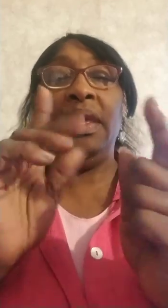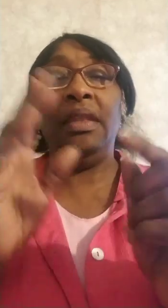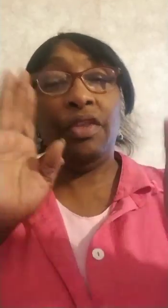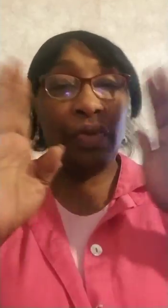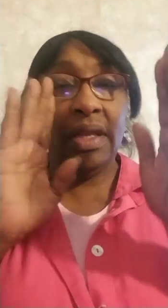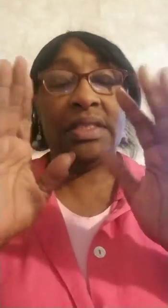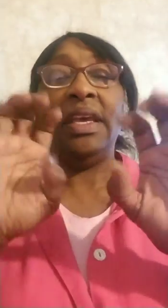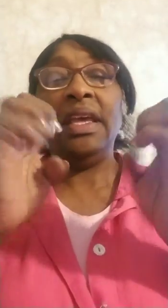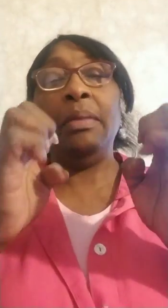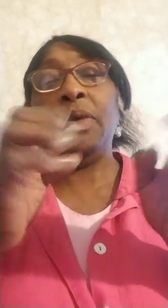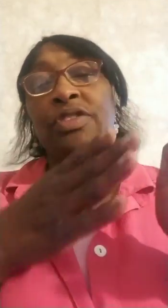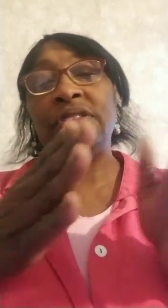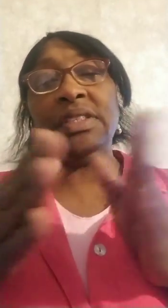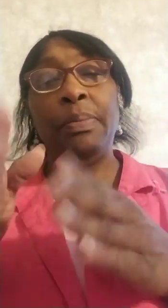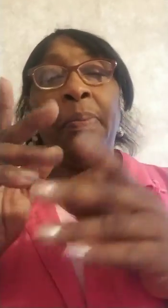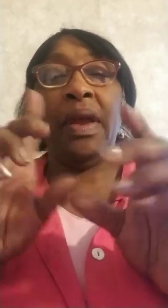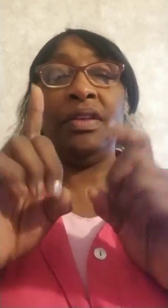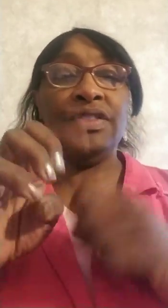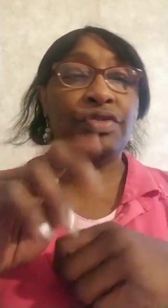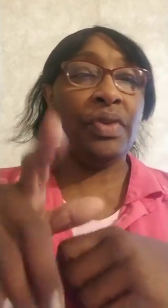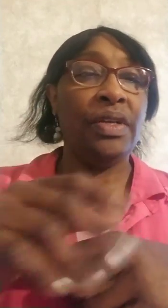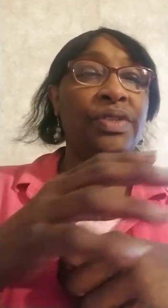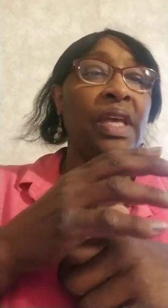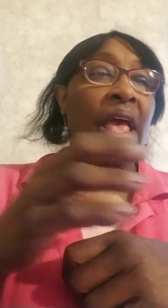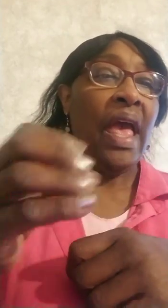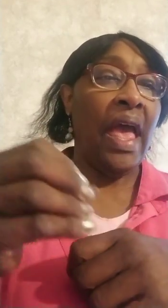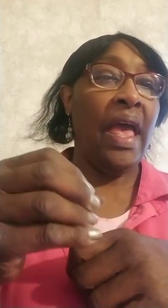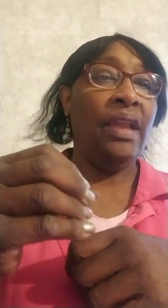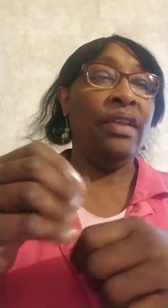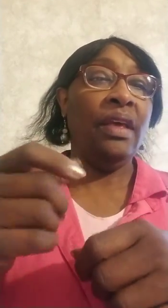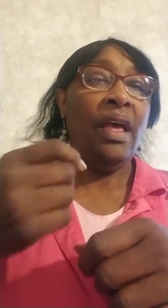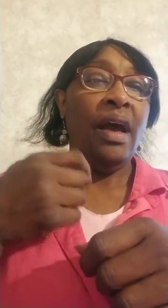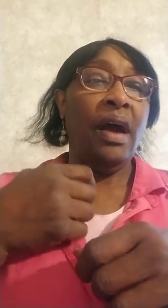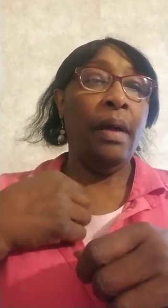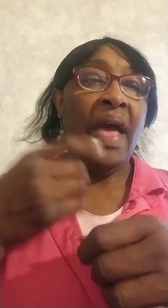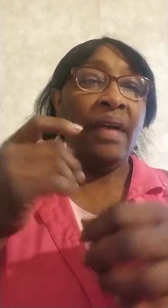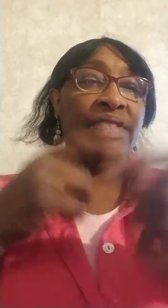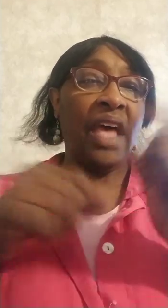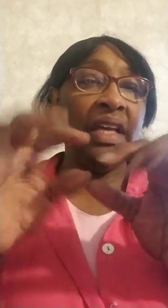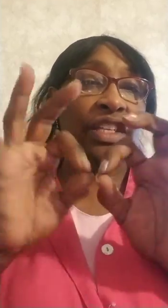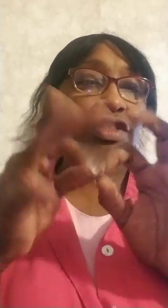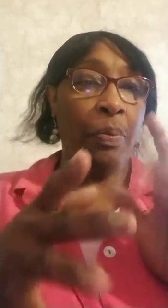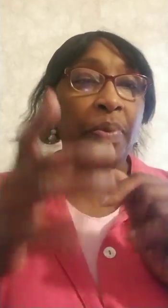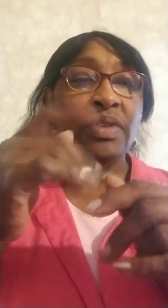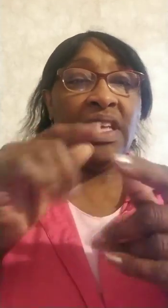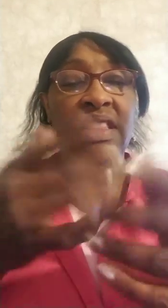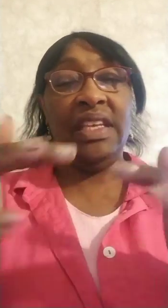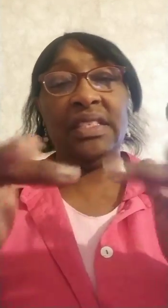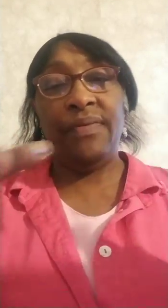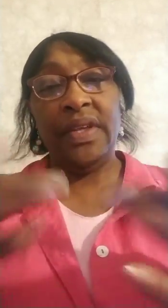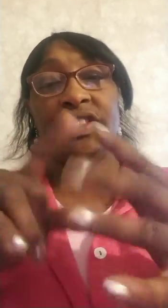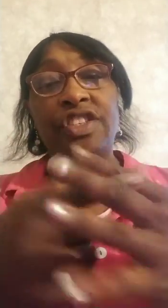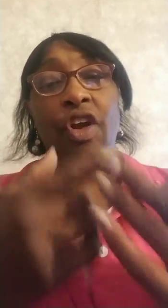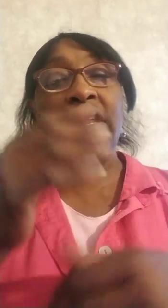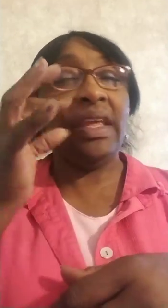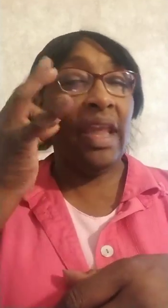and greet, emergency preparedness drills, and have signed interpreters at these events starting in